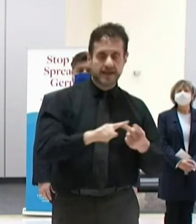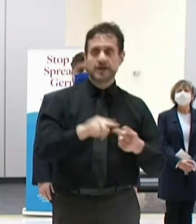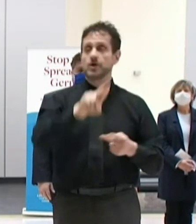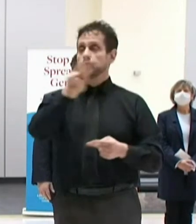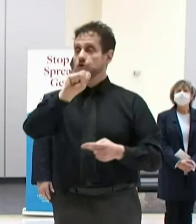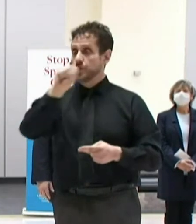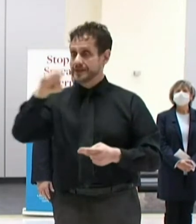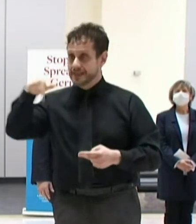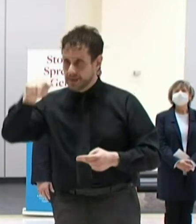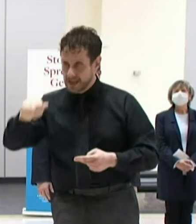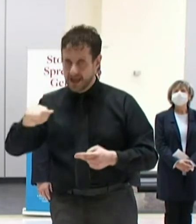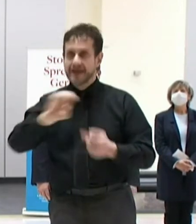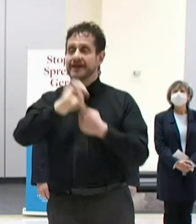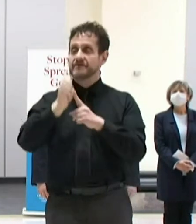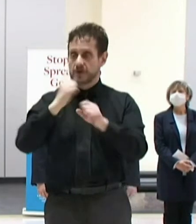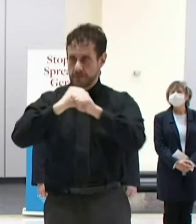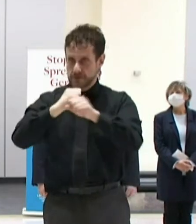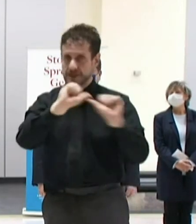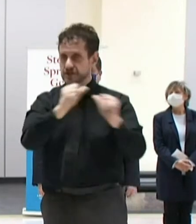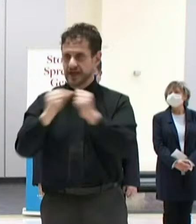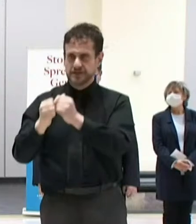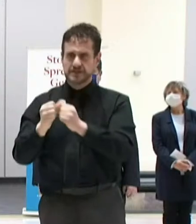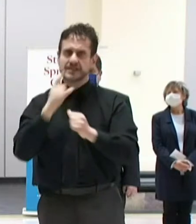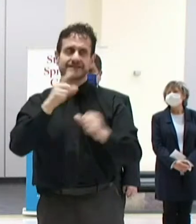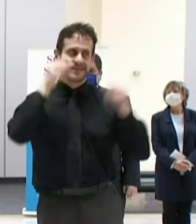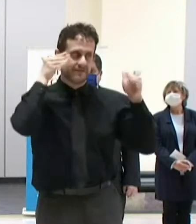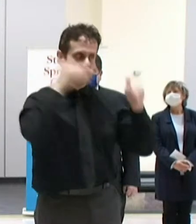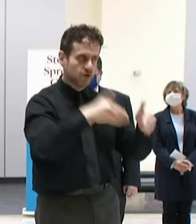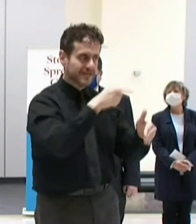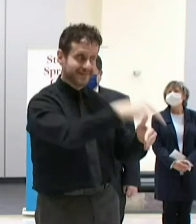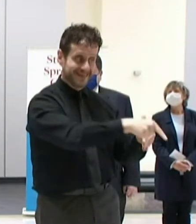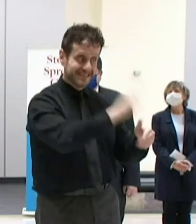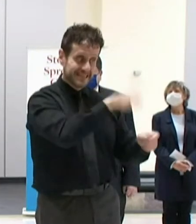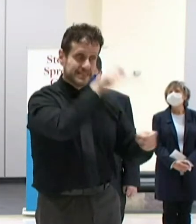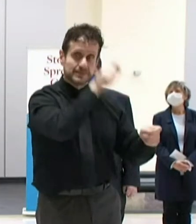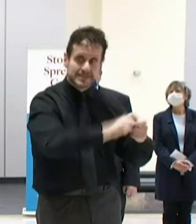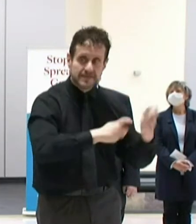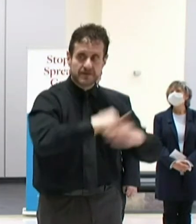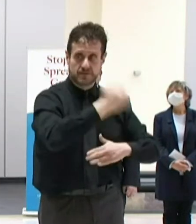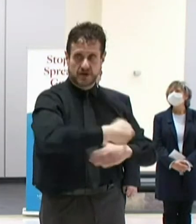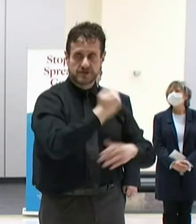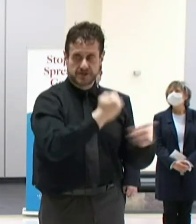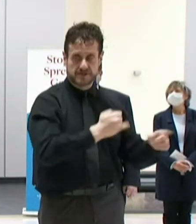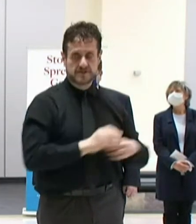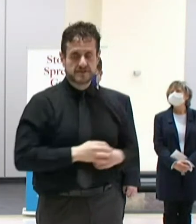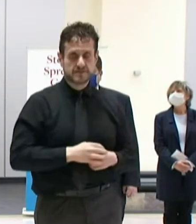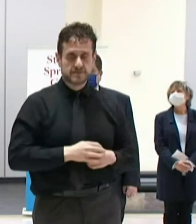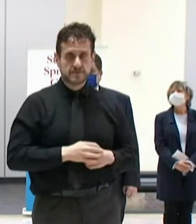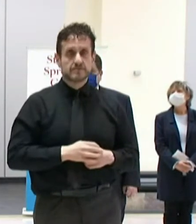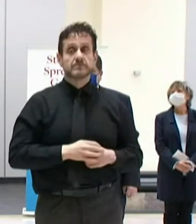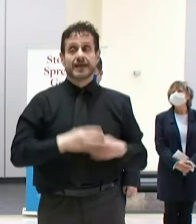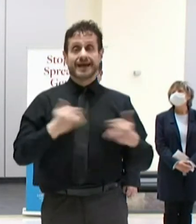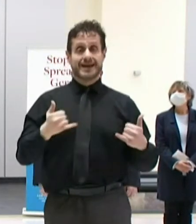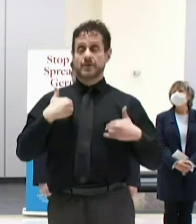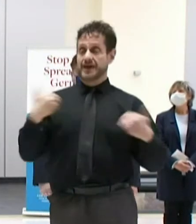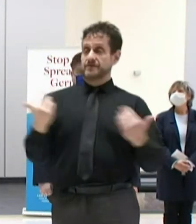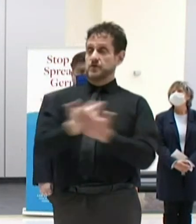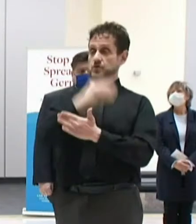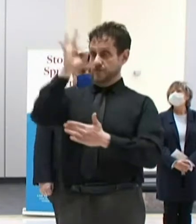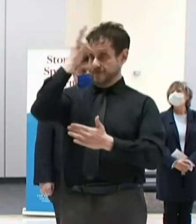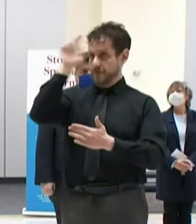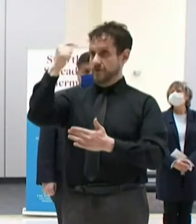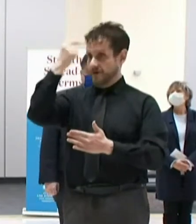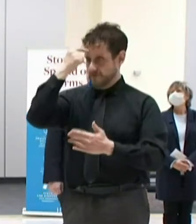specifically at this and other projects, and in deference to the new administration and